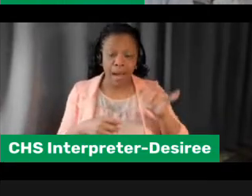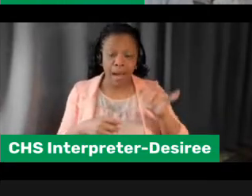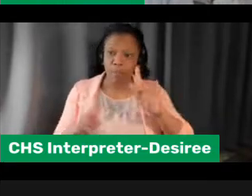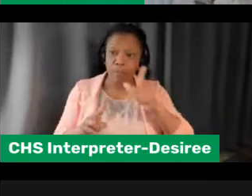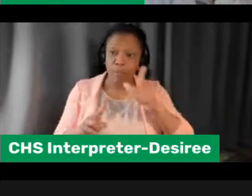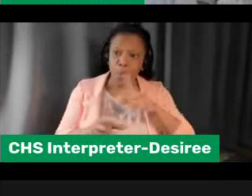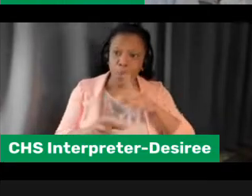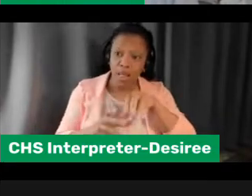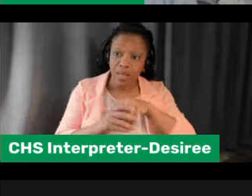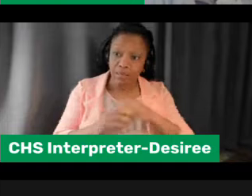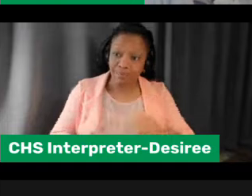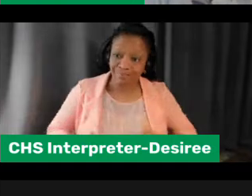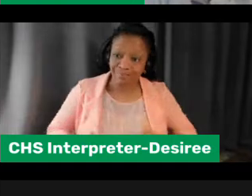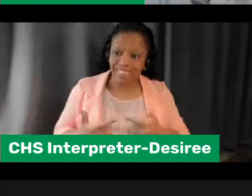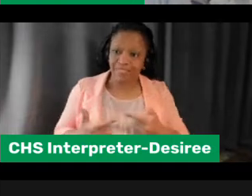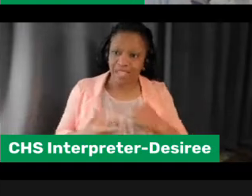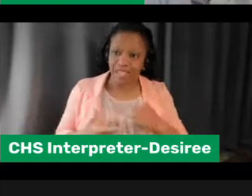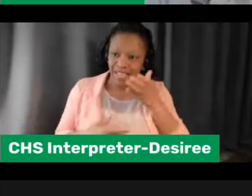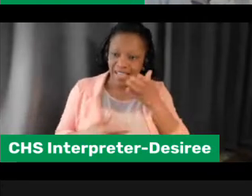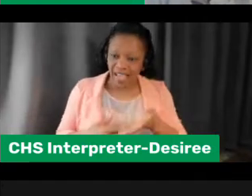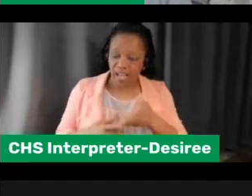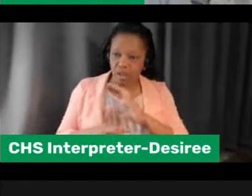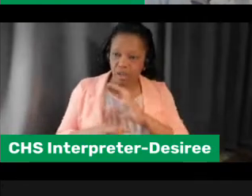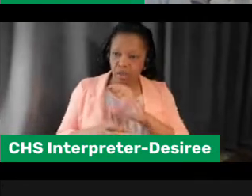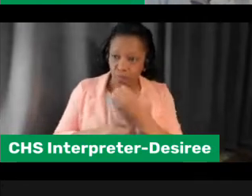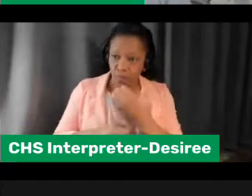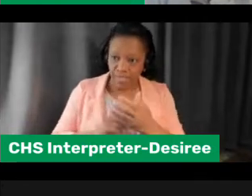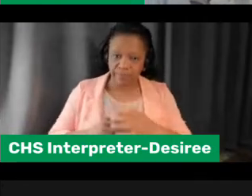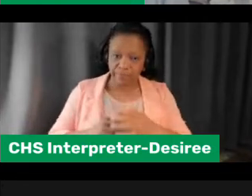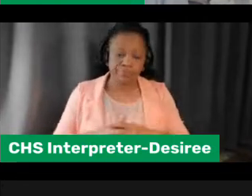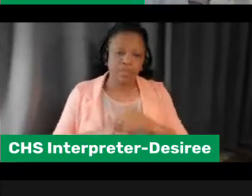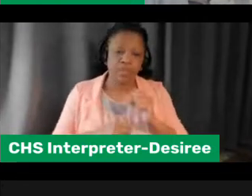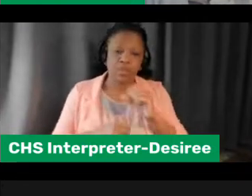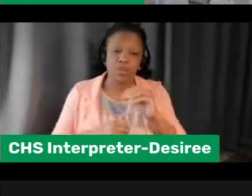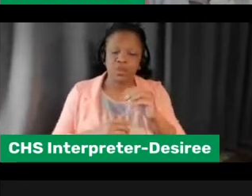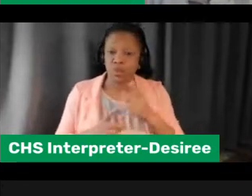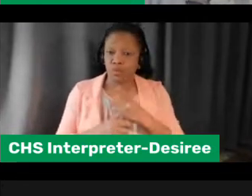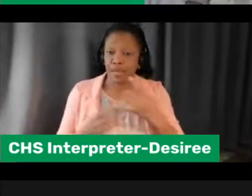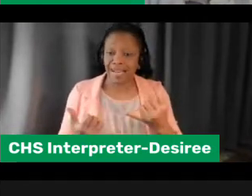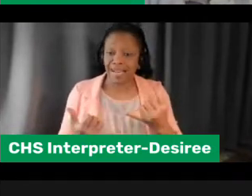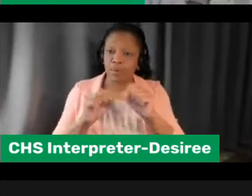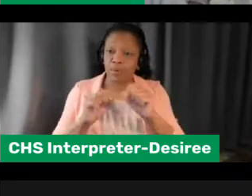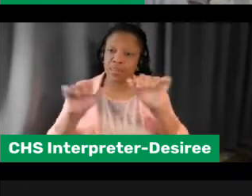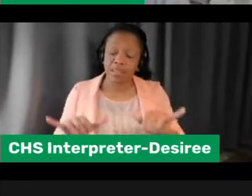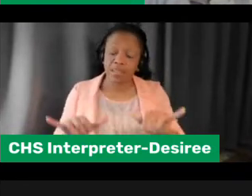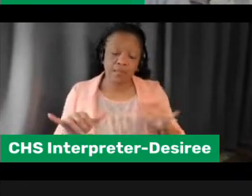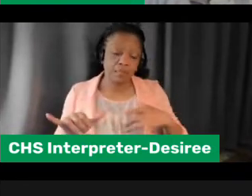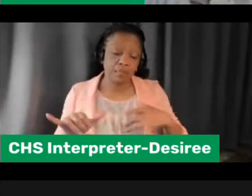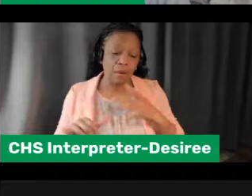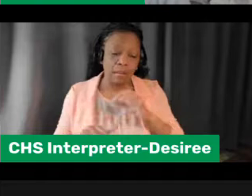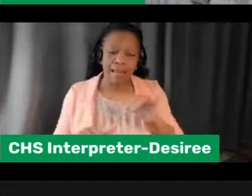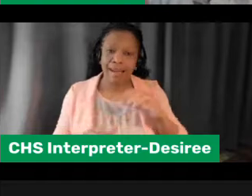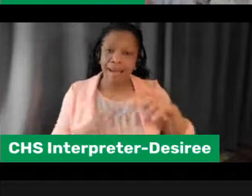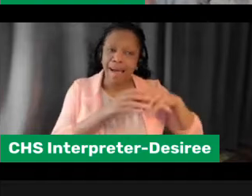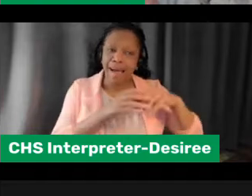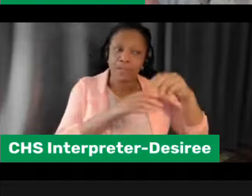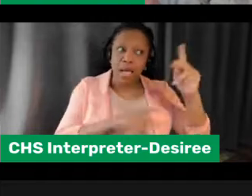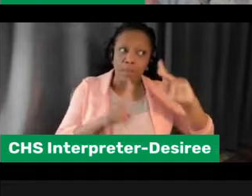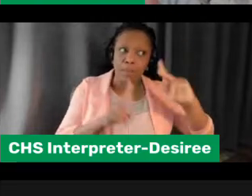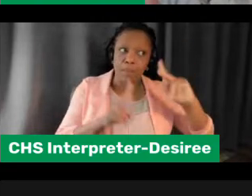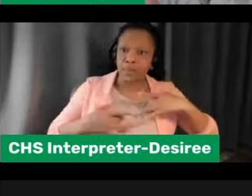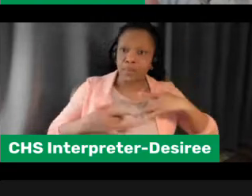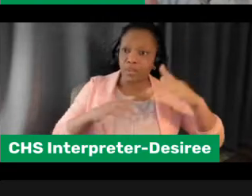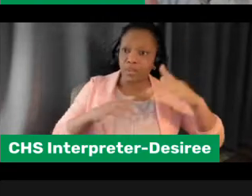right? So instead of the way the systems we have now, where often outside people own things